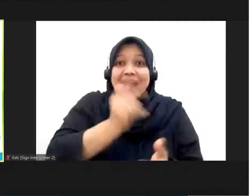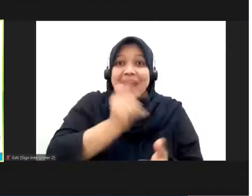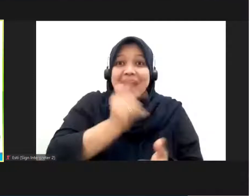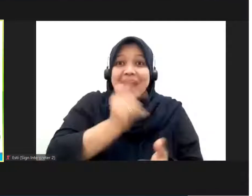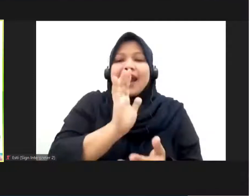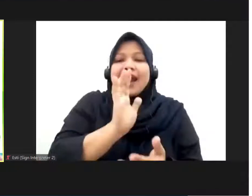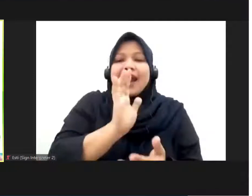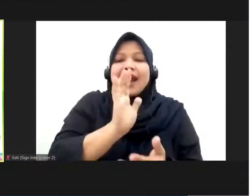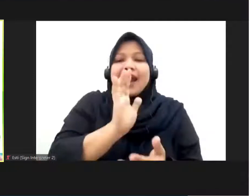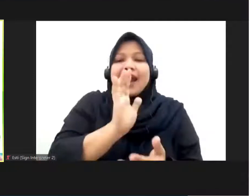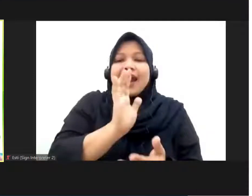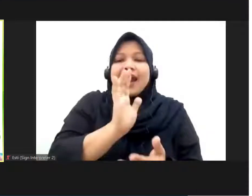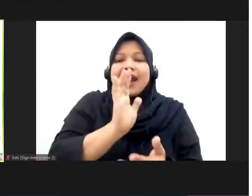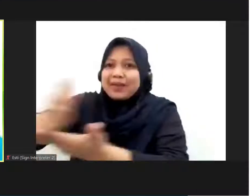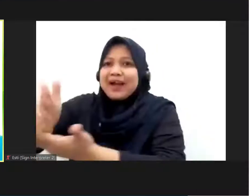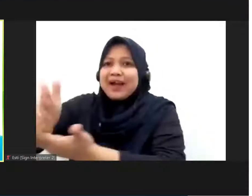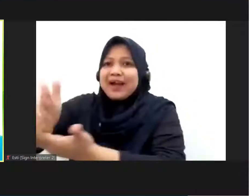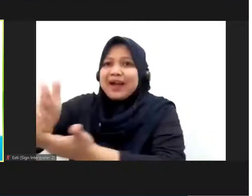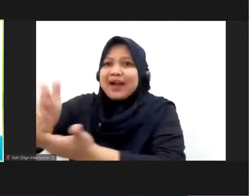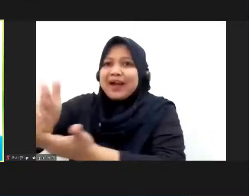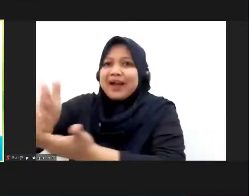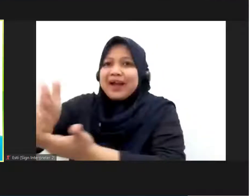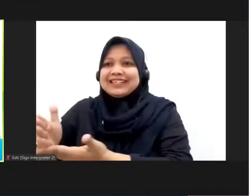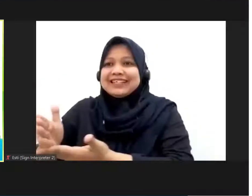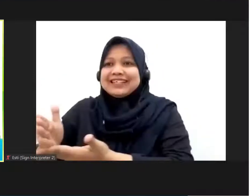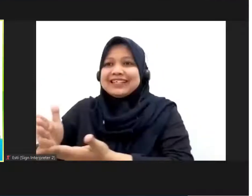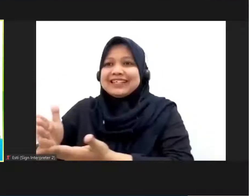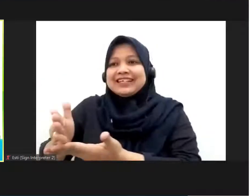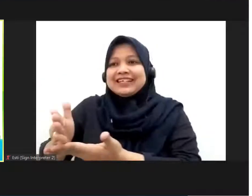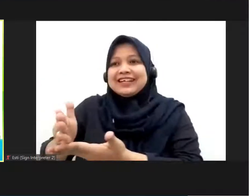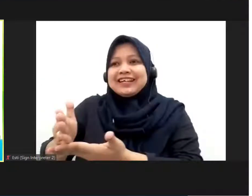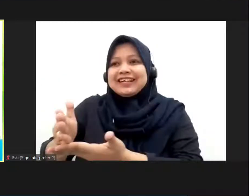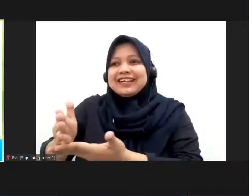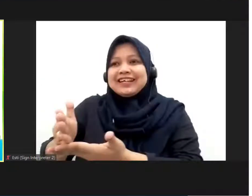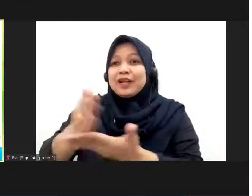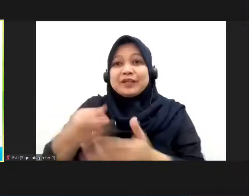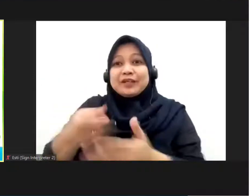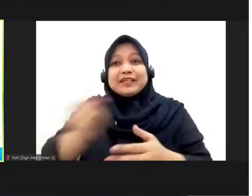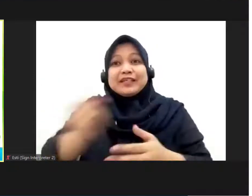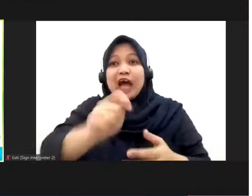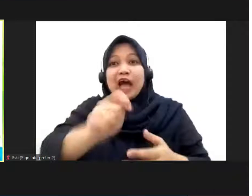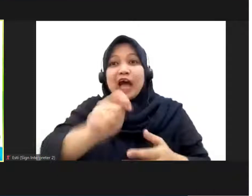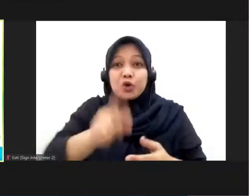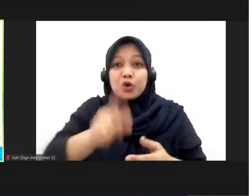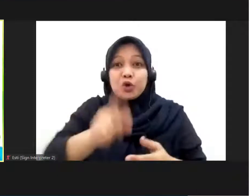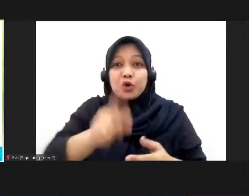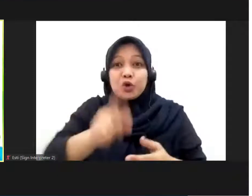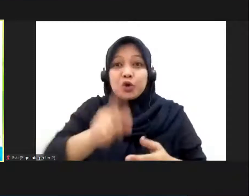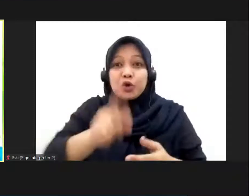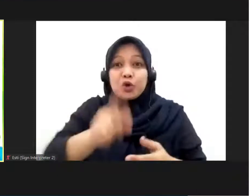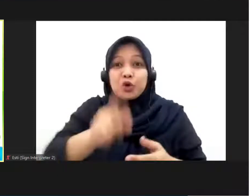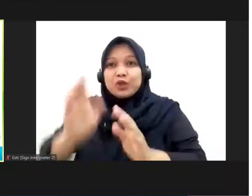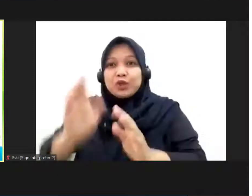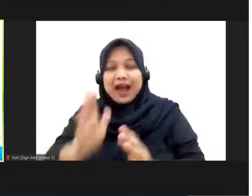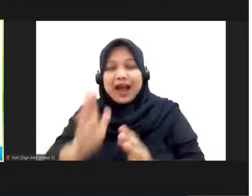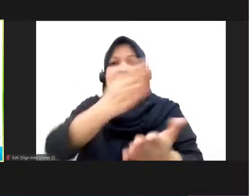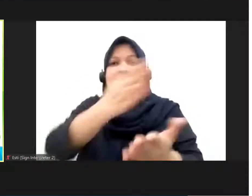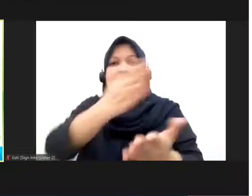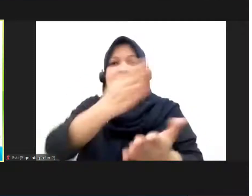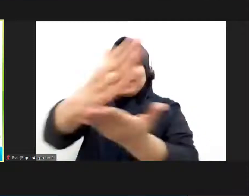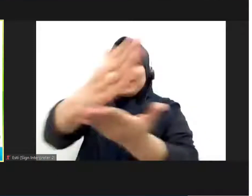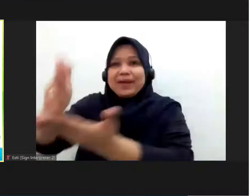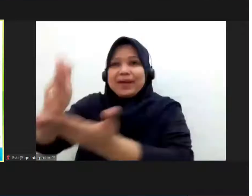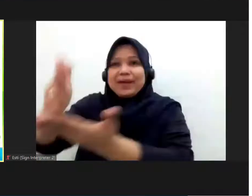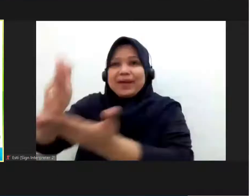them other vegetables, no. So those are local things that helps a